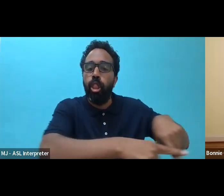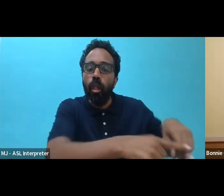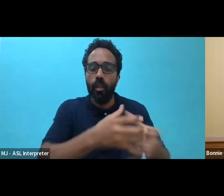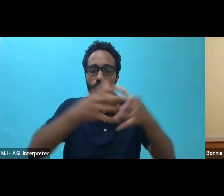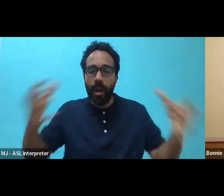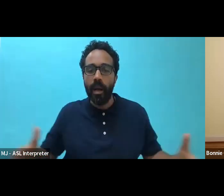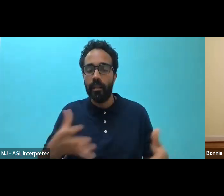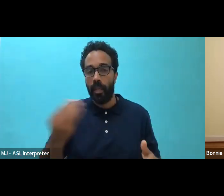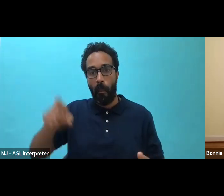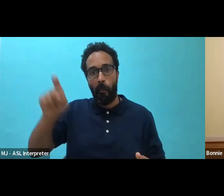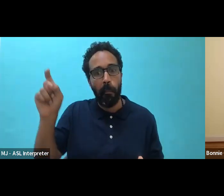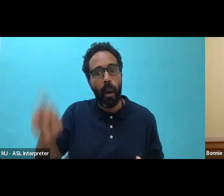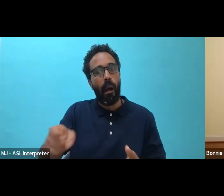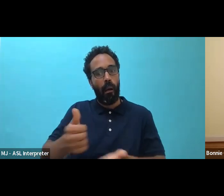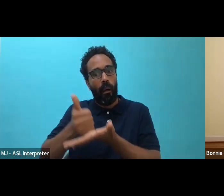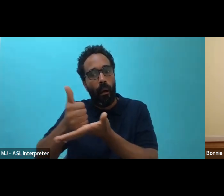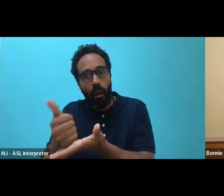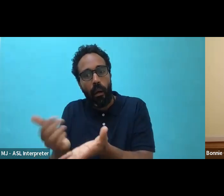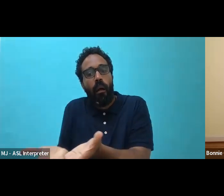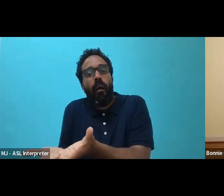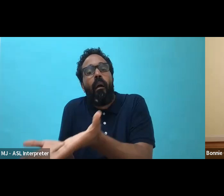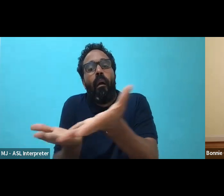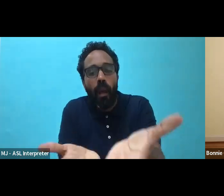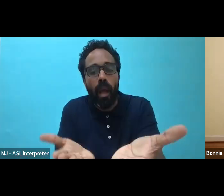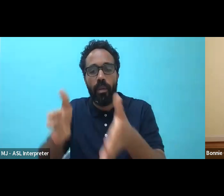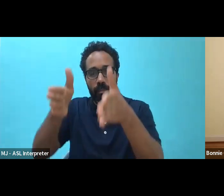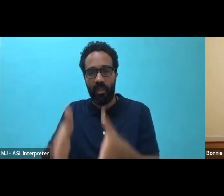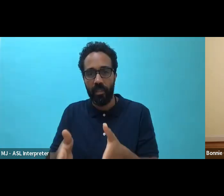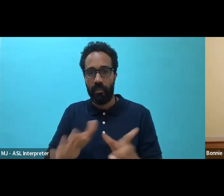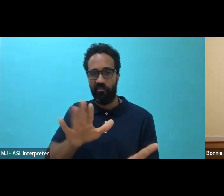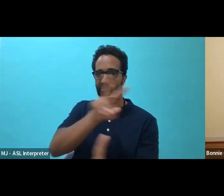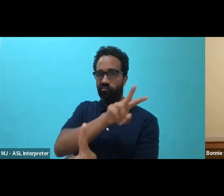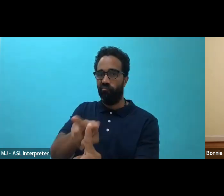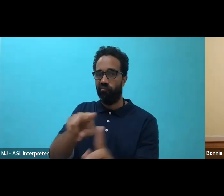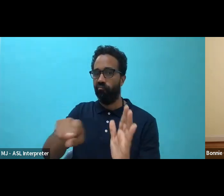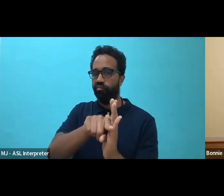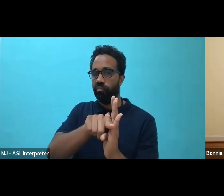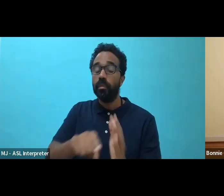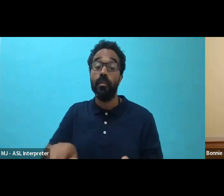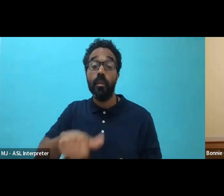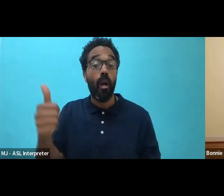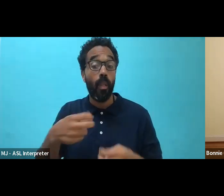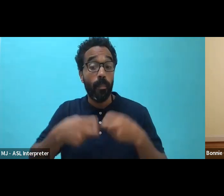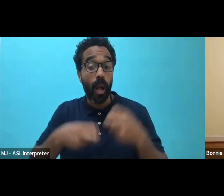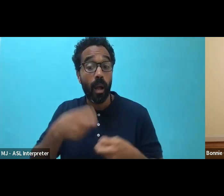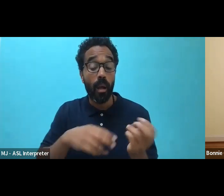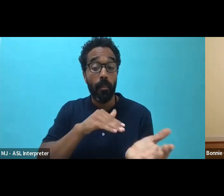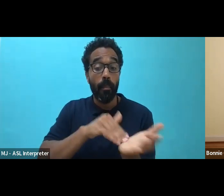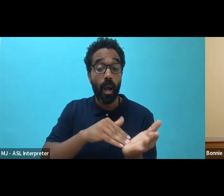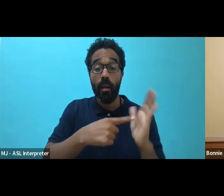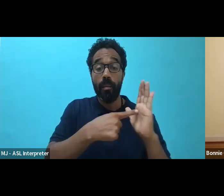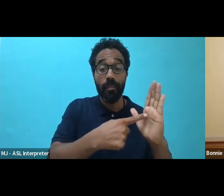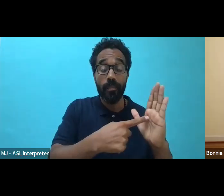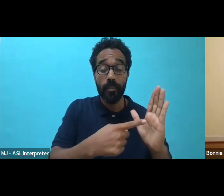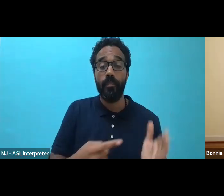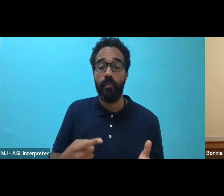support. The other problem with the medical model is that it does not address the long-term needs of